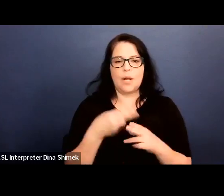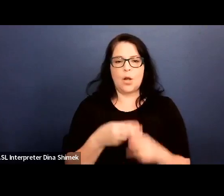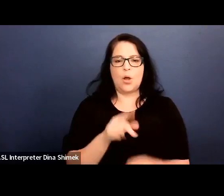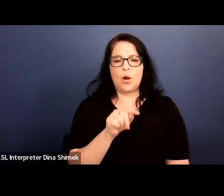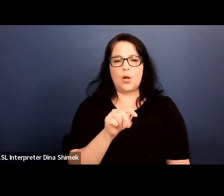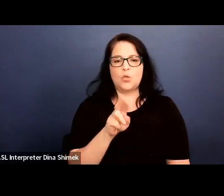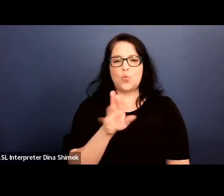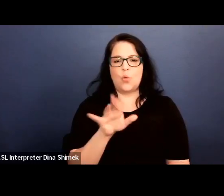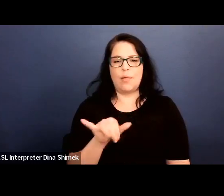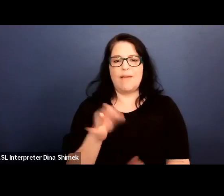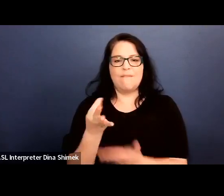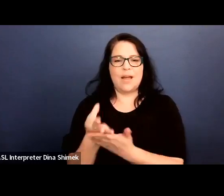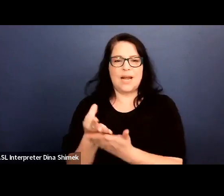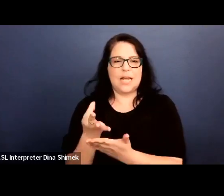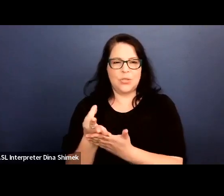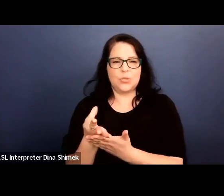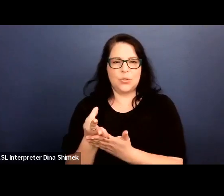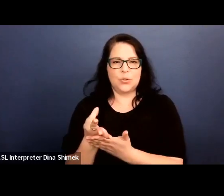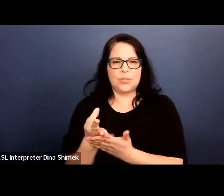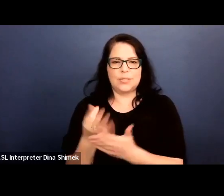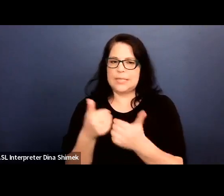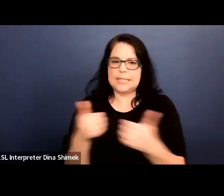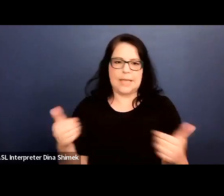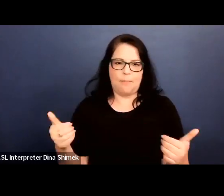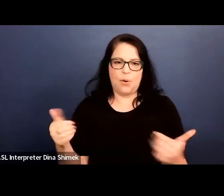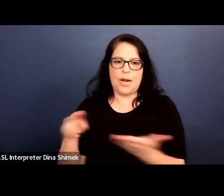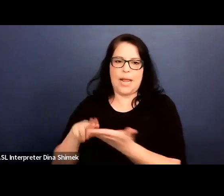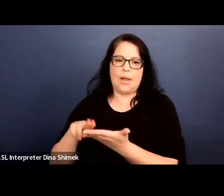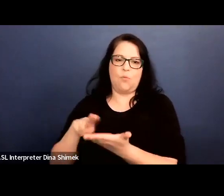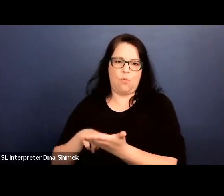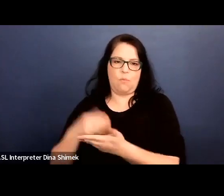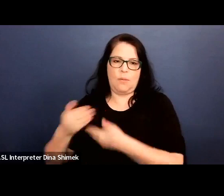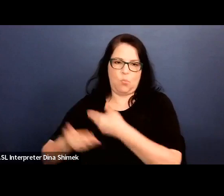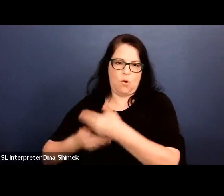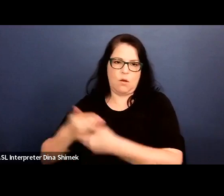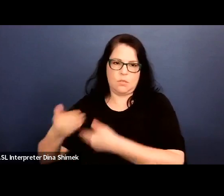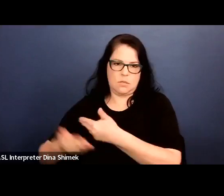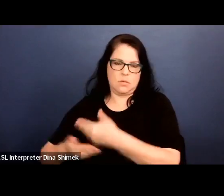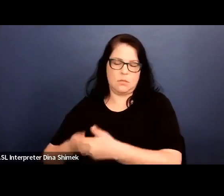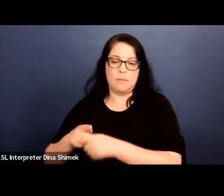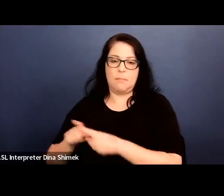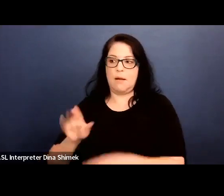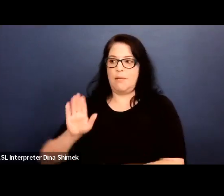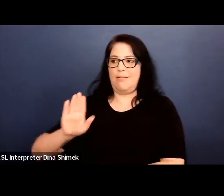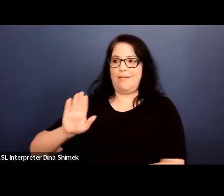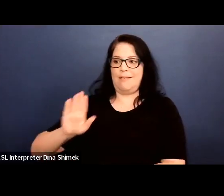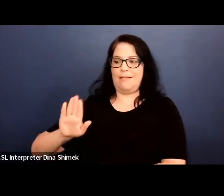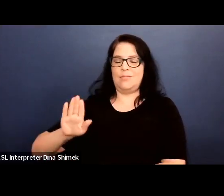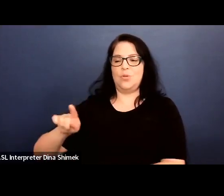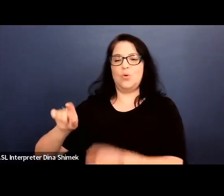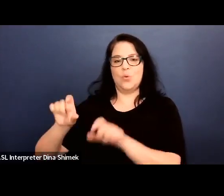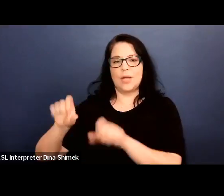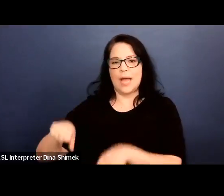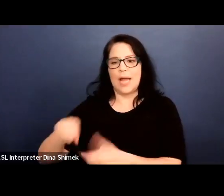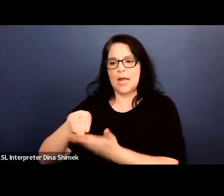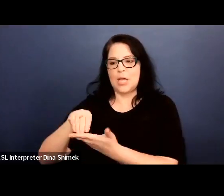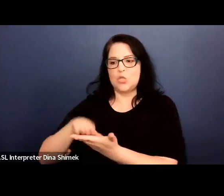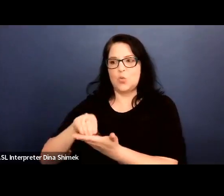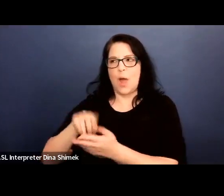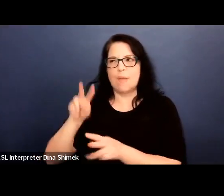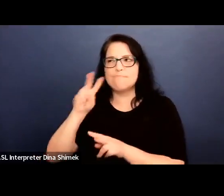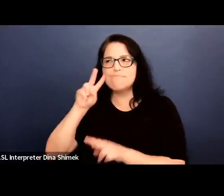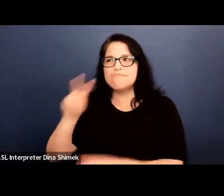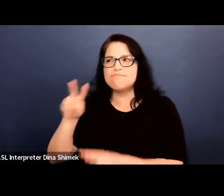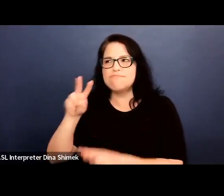TrueLink Financial. So it's a separate enrollment process for there. But on theirs, you'll actually be able to track expenditures.